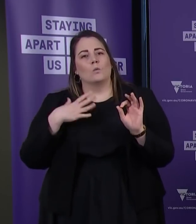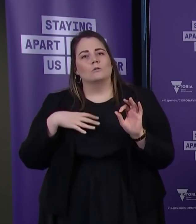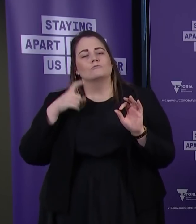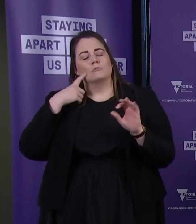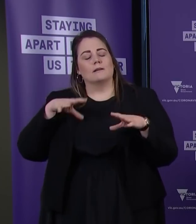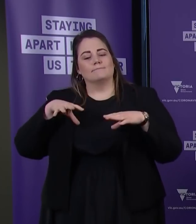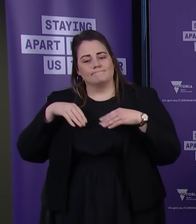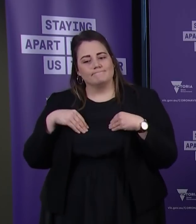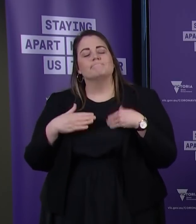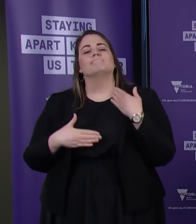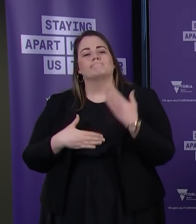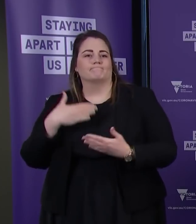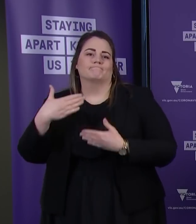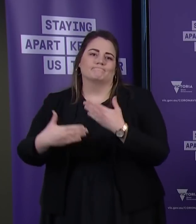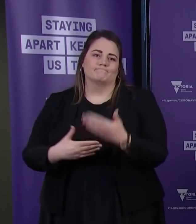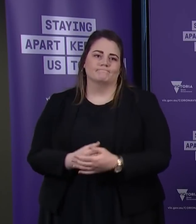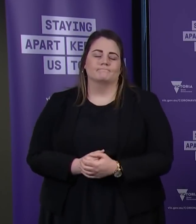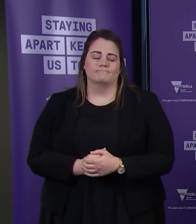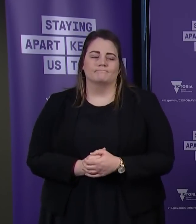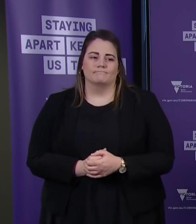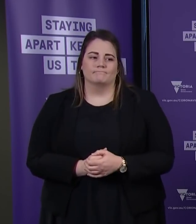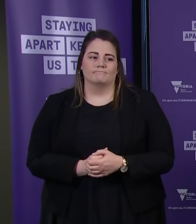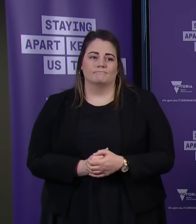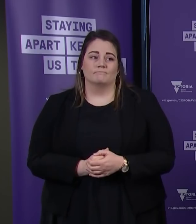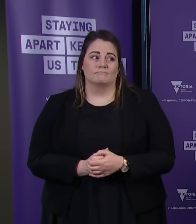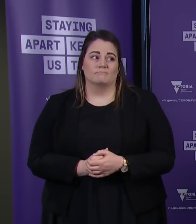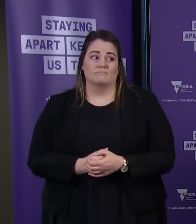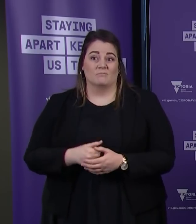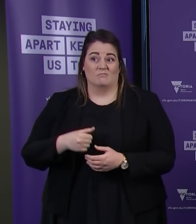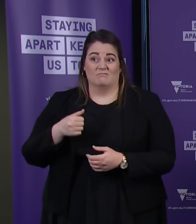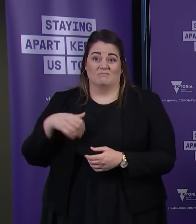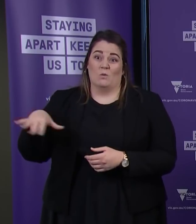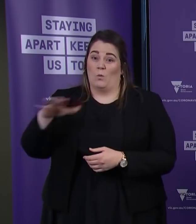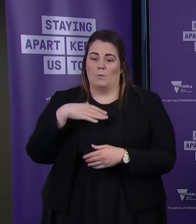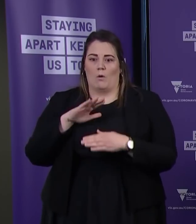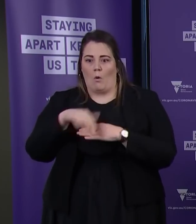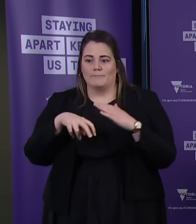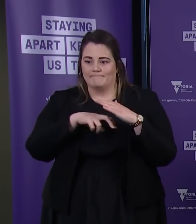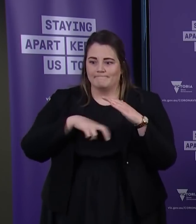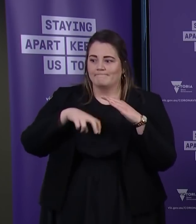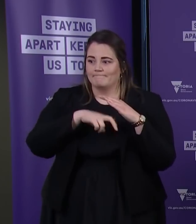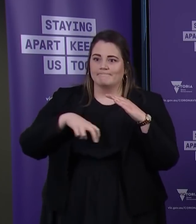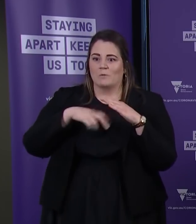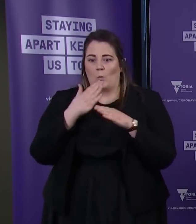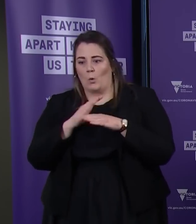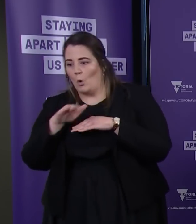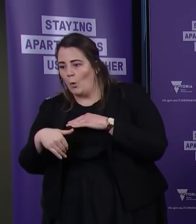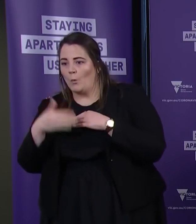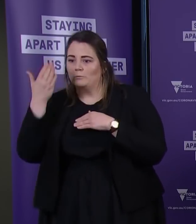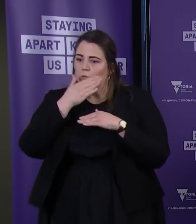these are hard habits. We've been in our homes for a long time now, so I think we just need to move gradually to